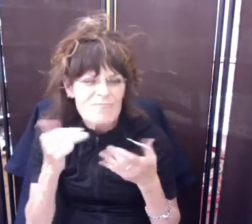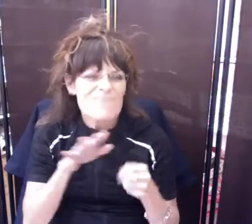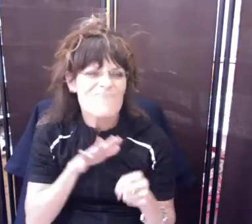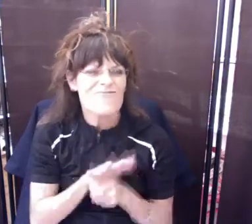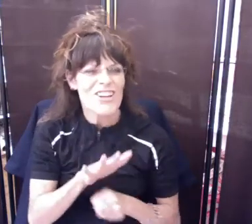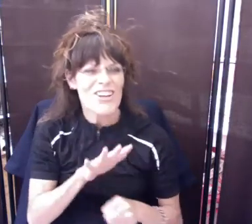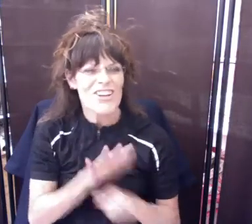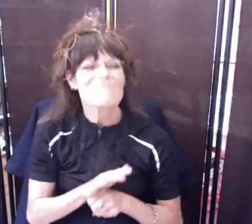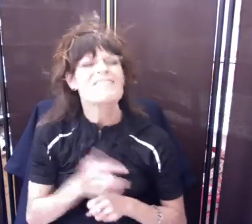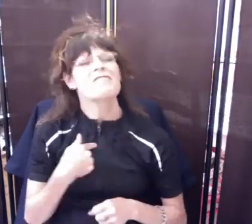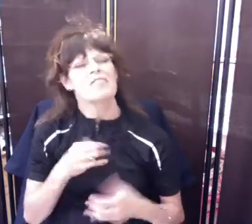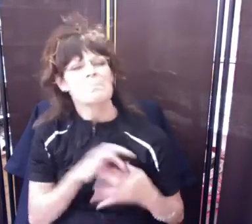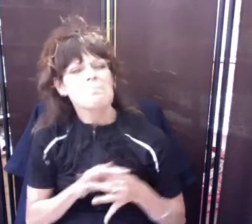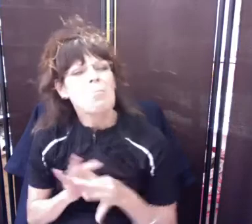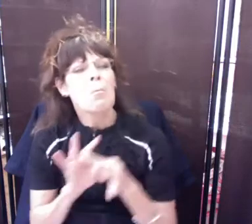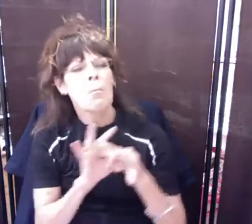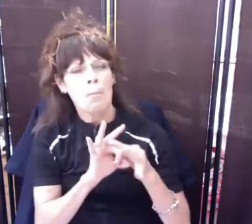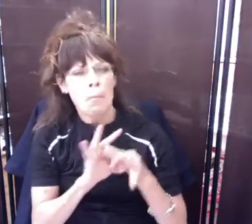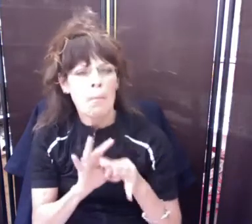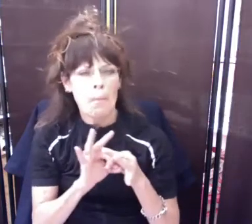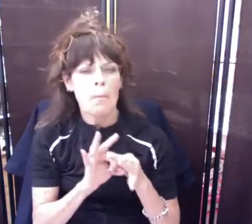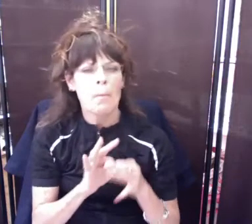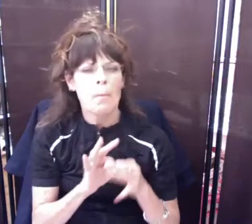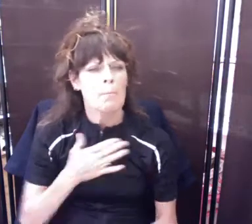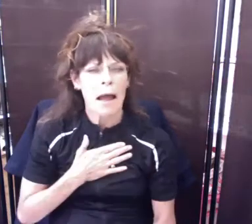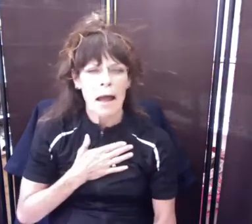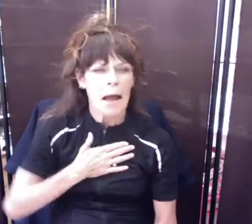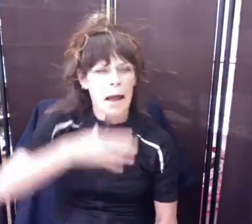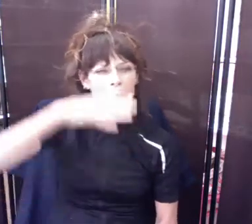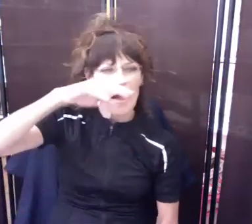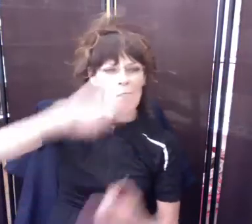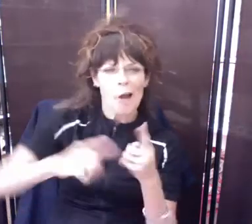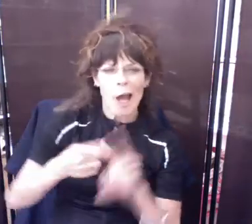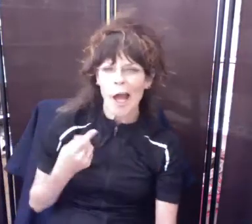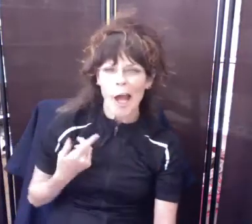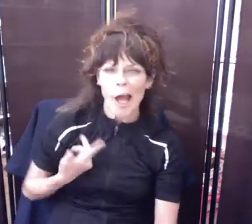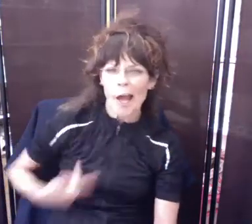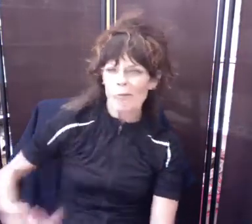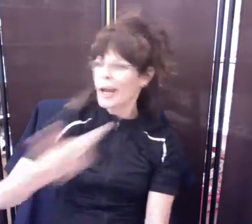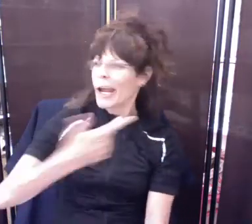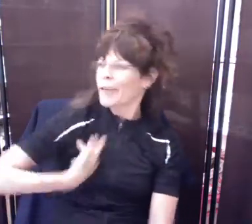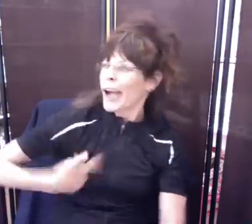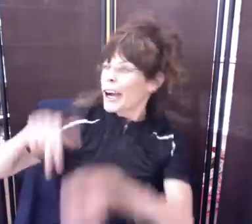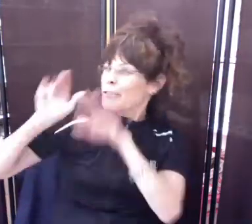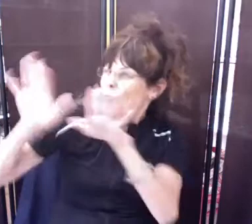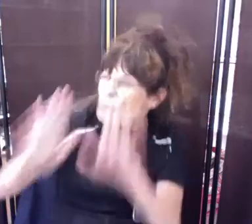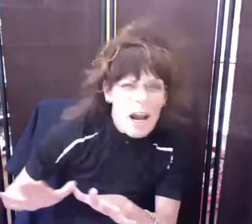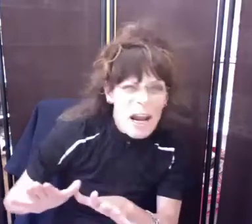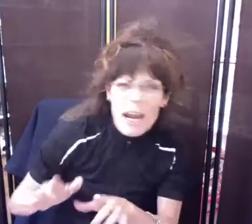now, and I'm with my 2 brand new best friends. And isn't this cool? Isn't this great? This is great. And then